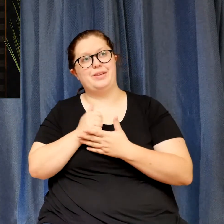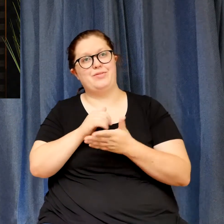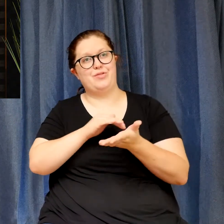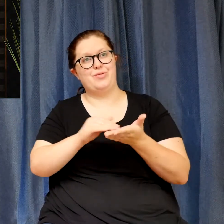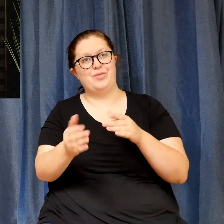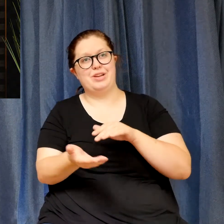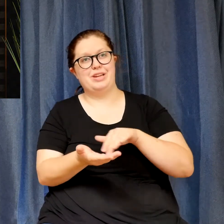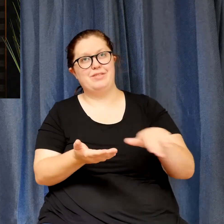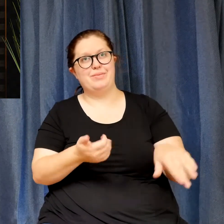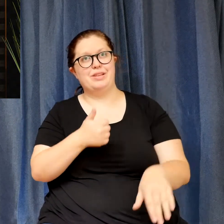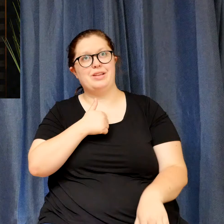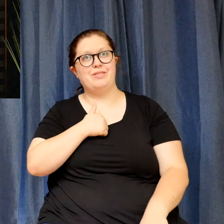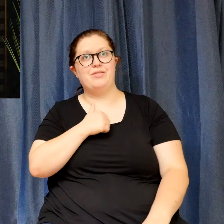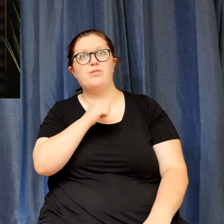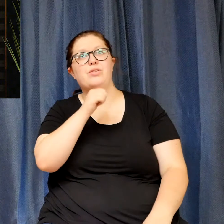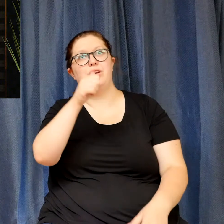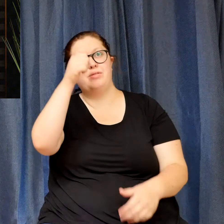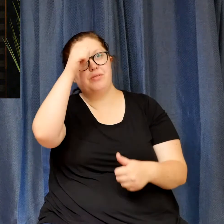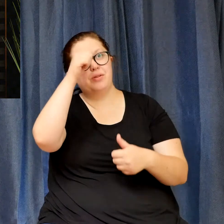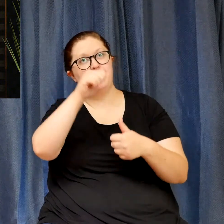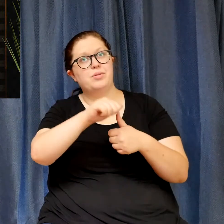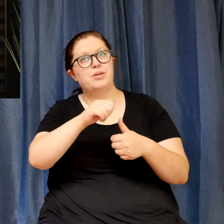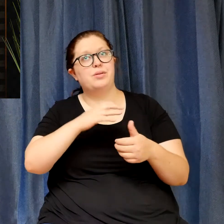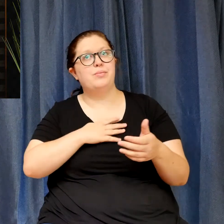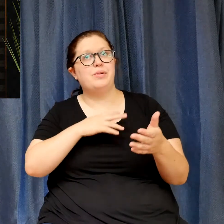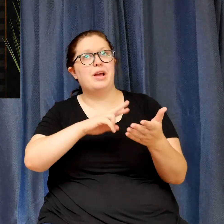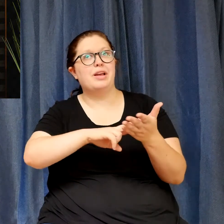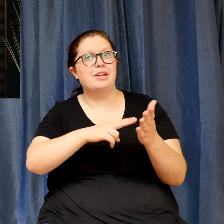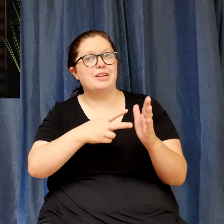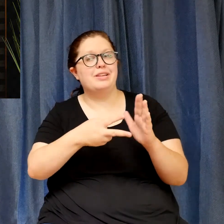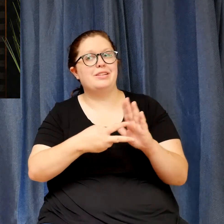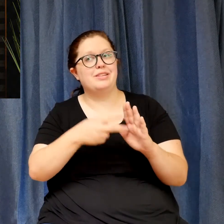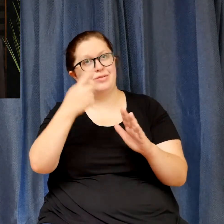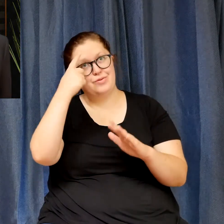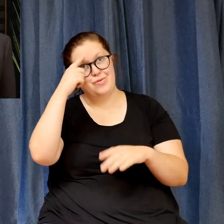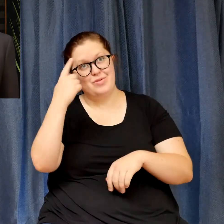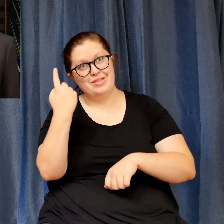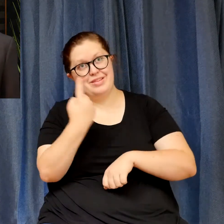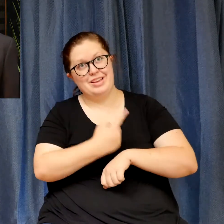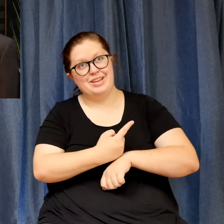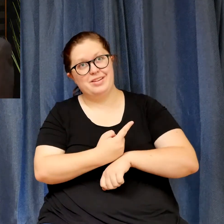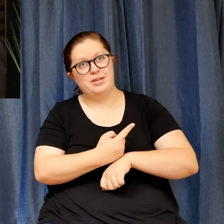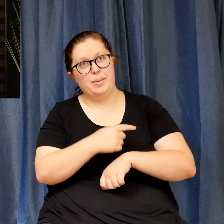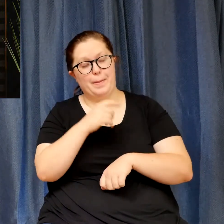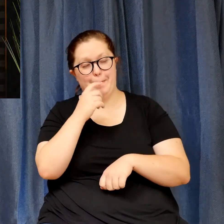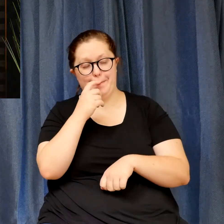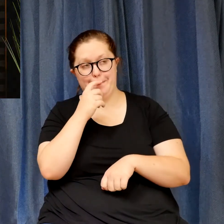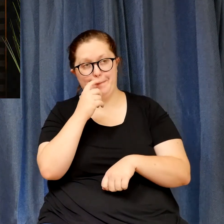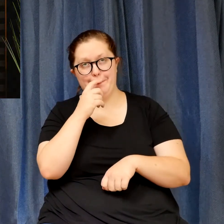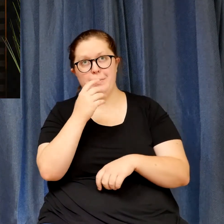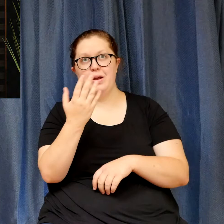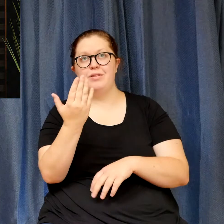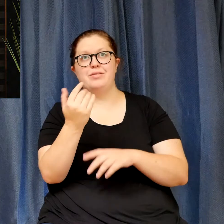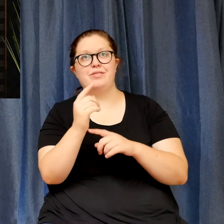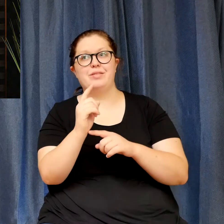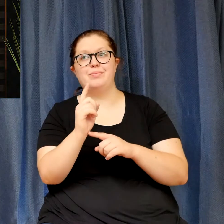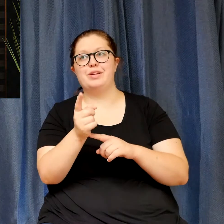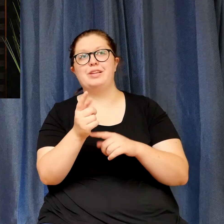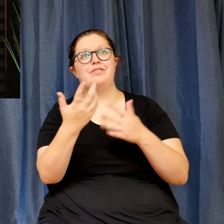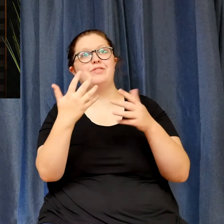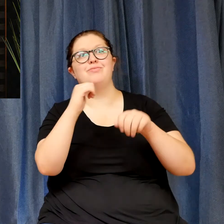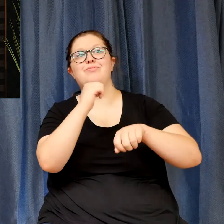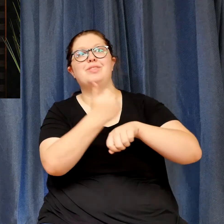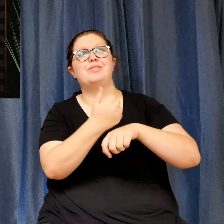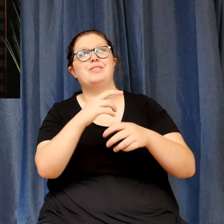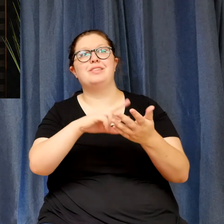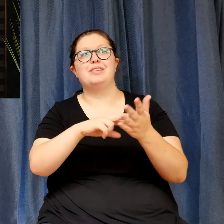forgiving myself for not remembering what my intentions were for that day. And trust me, within 15 minutes, I'd